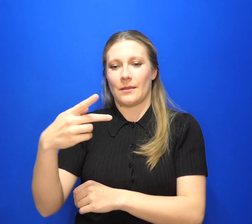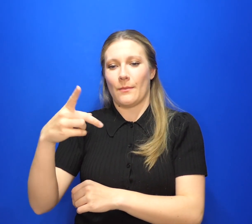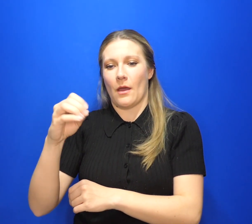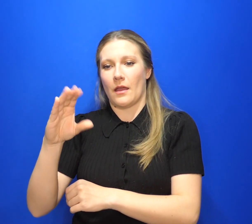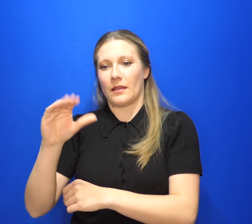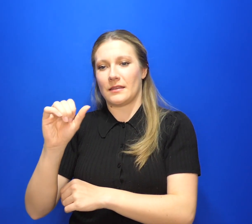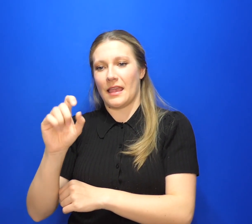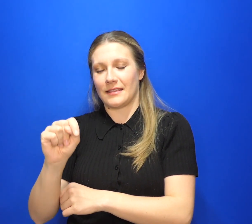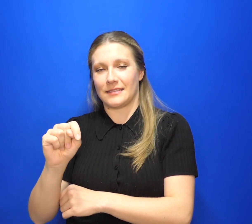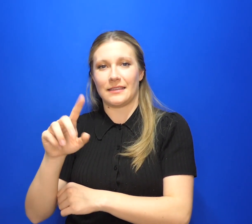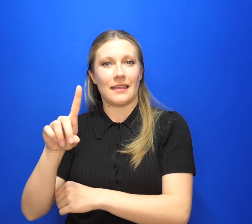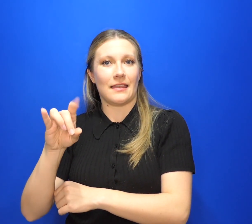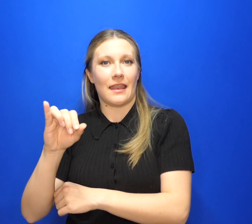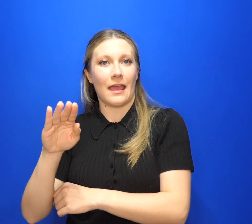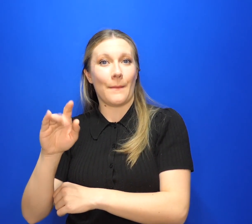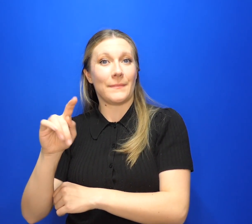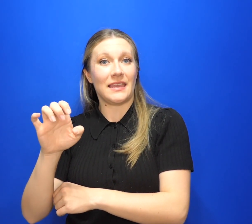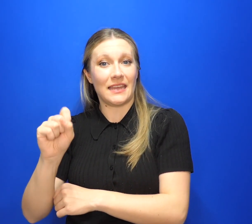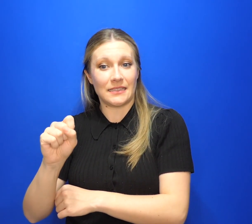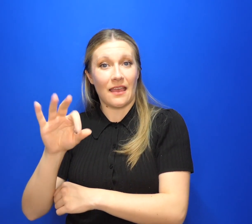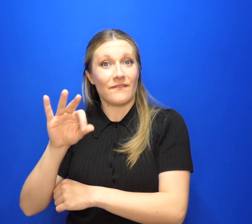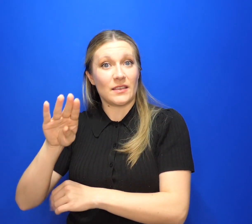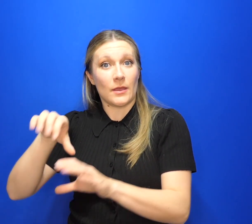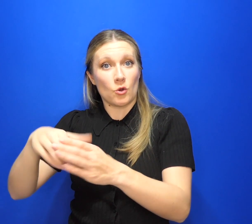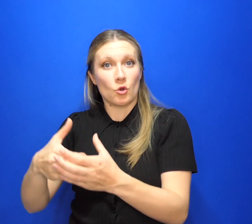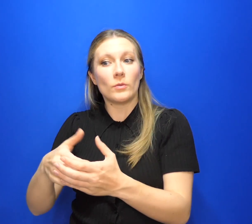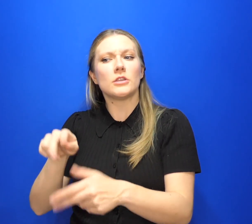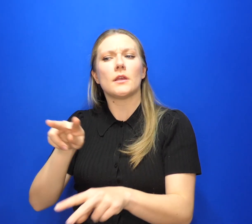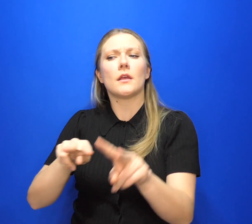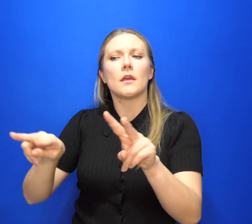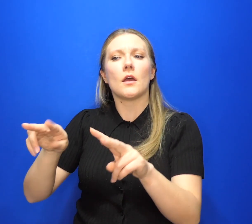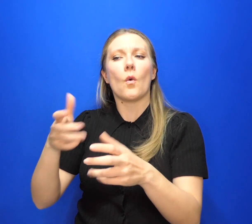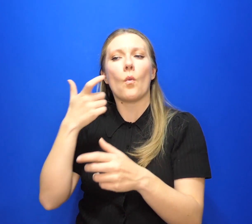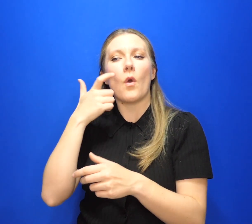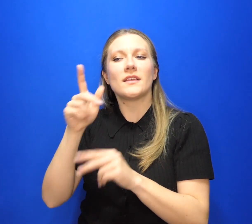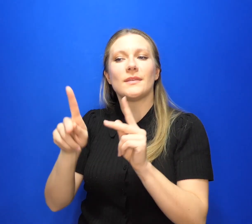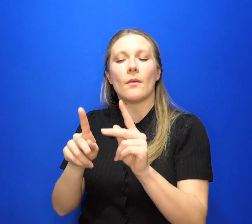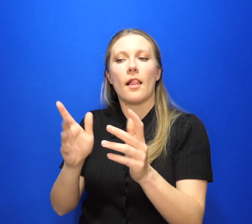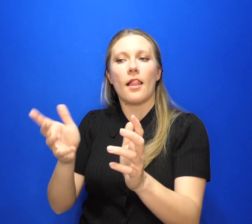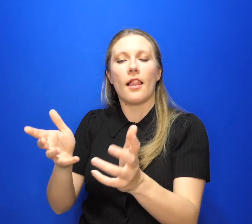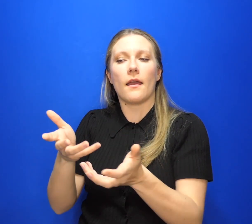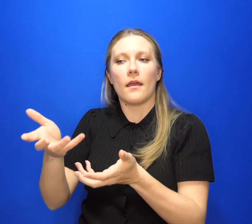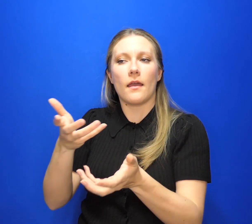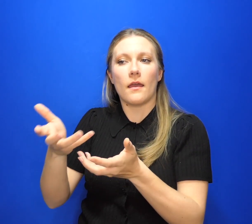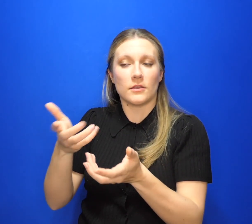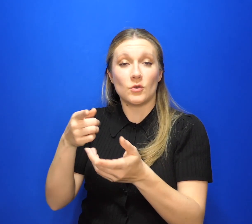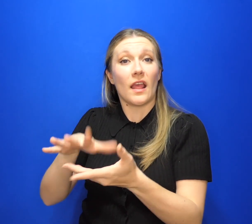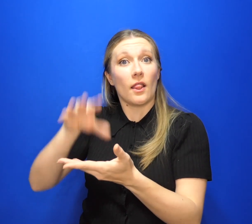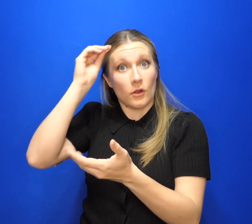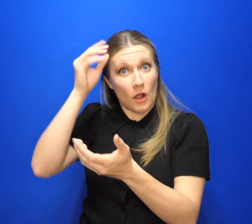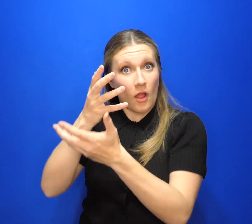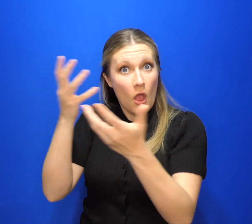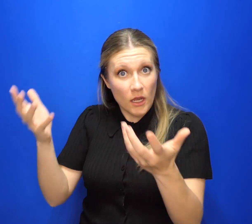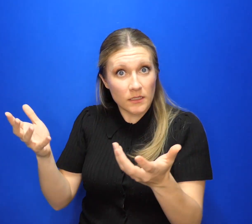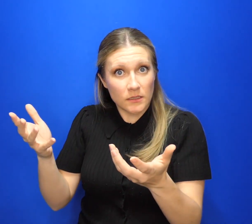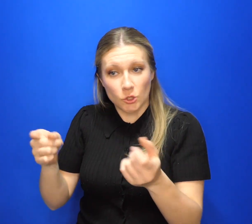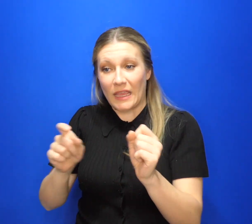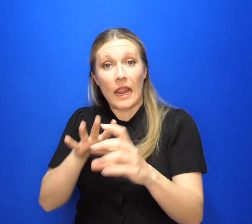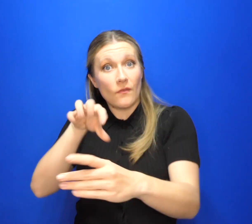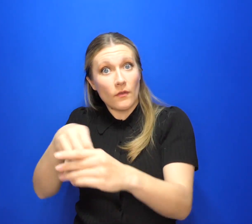that way. If you have a question, great. If not, just sit back and watch. And the Pro Tip series from the podcast, it begins at episode